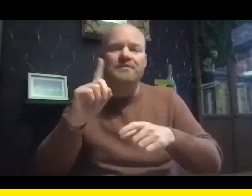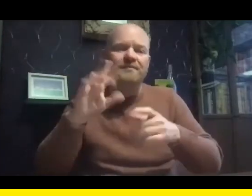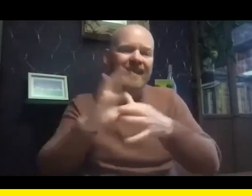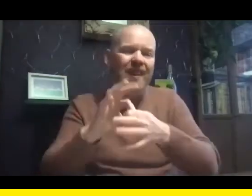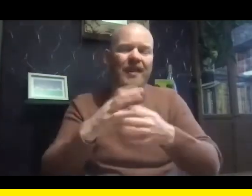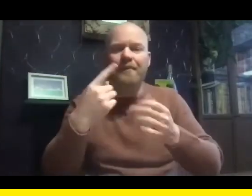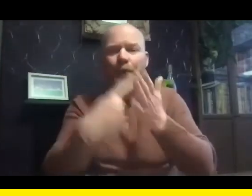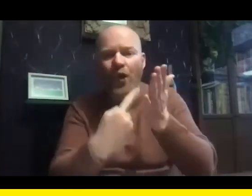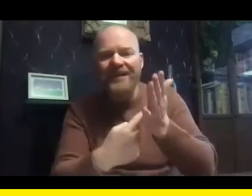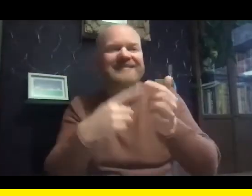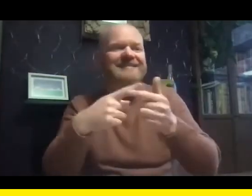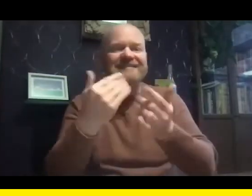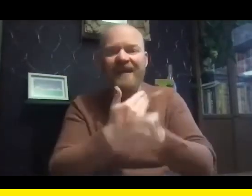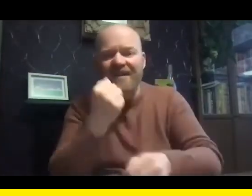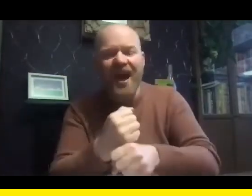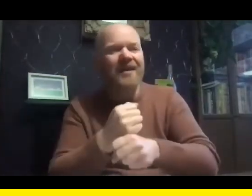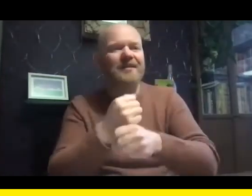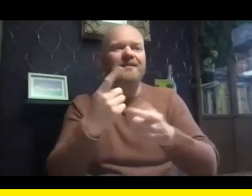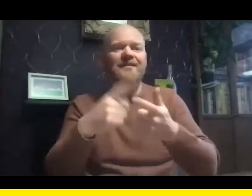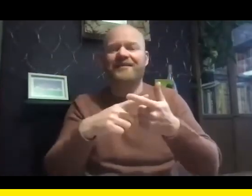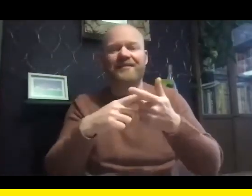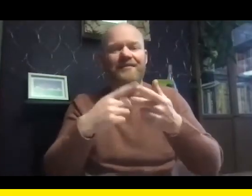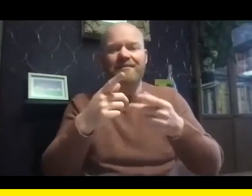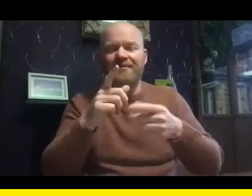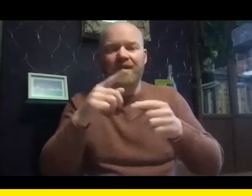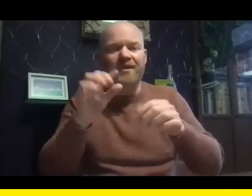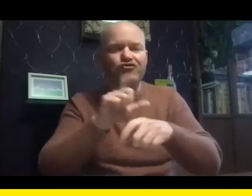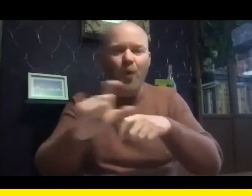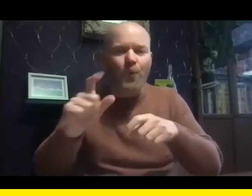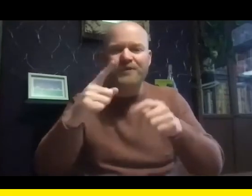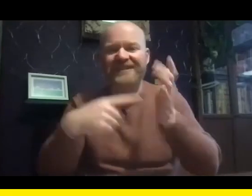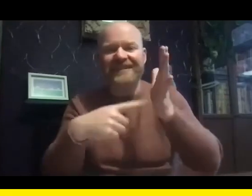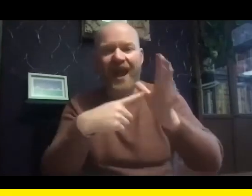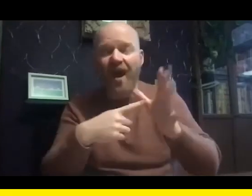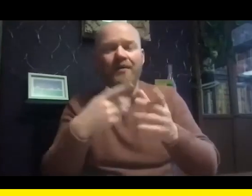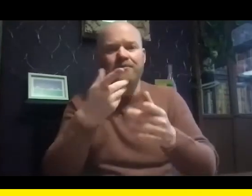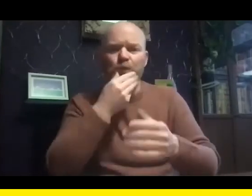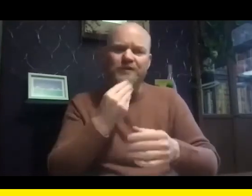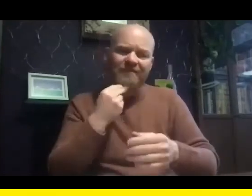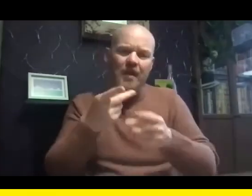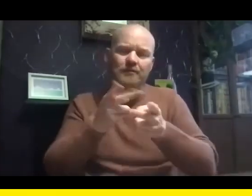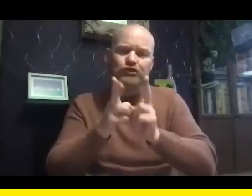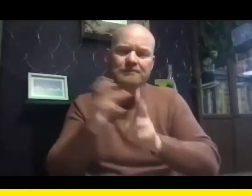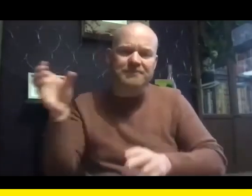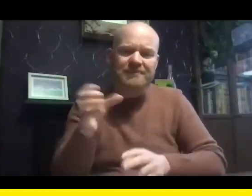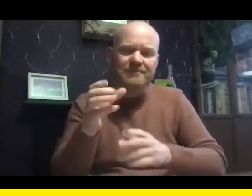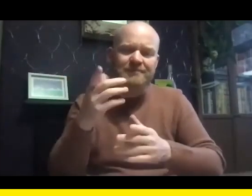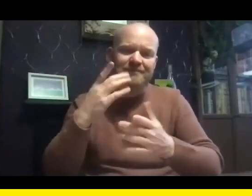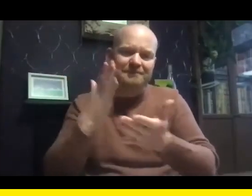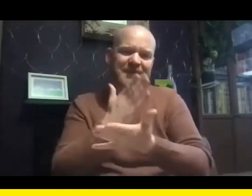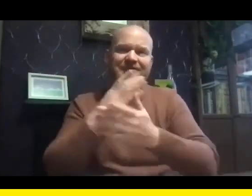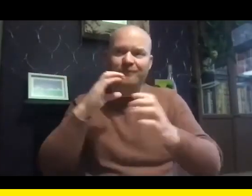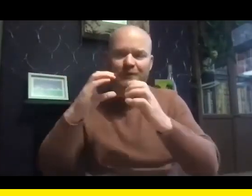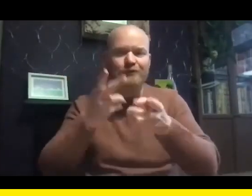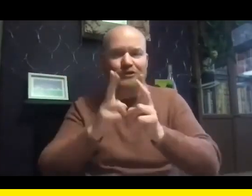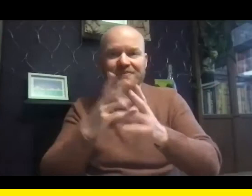I went through my career path through there, I went through safeguarding, all the different policies and procedures. As a